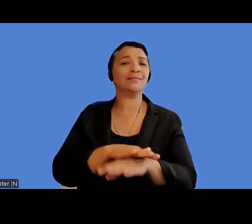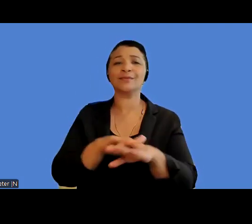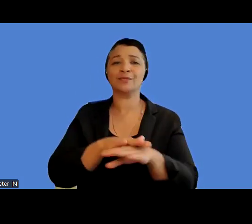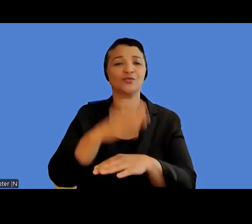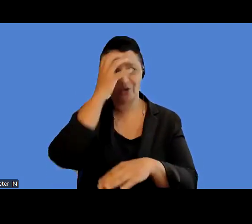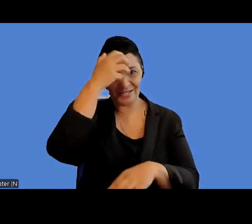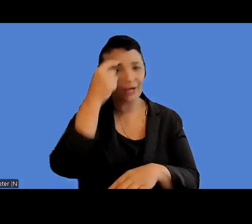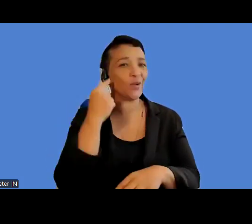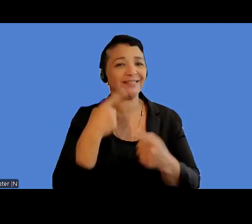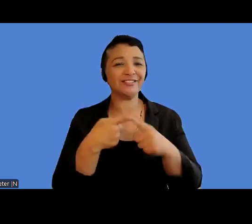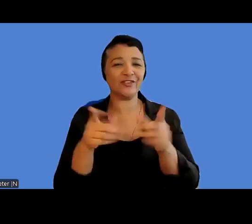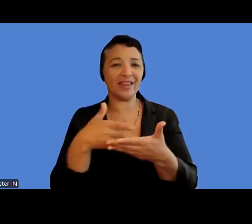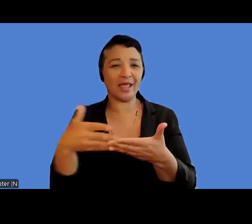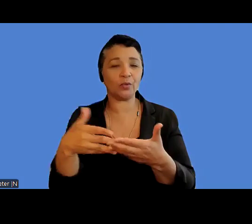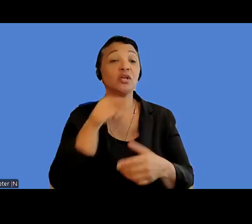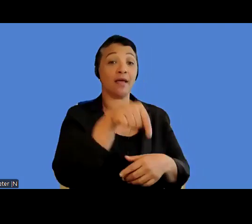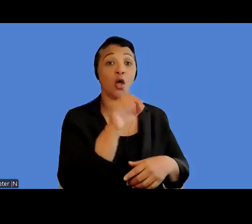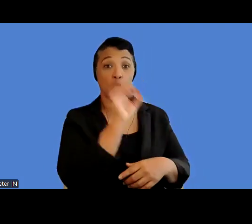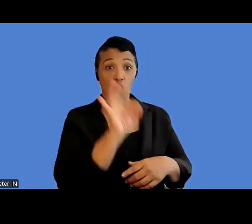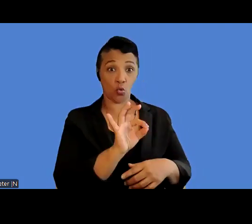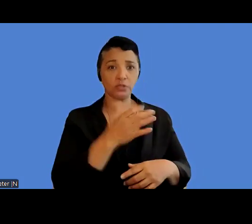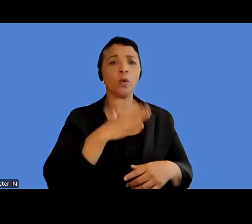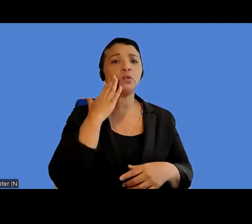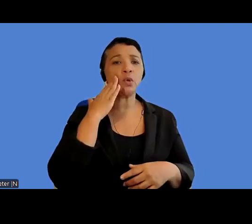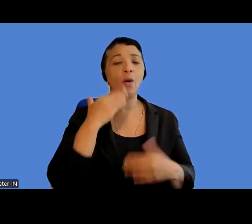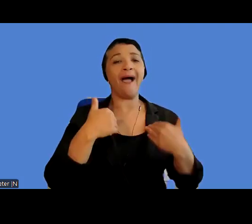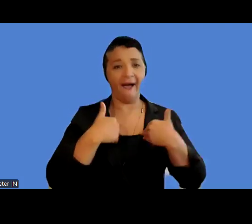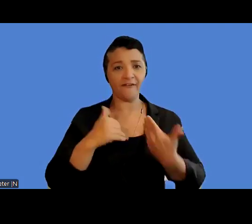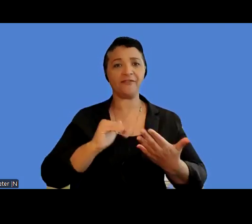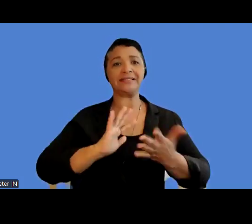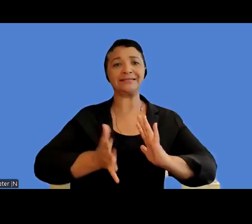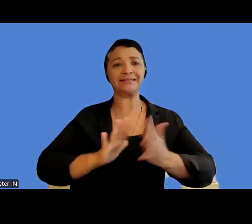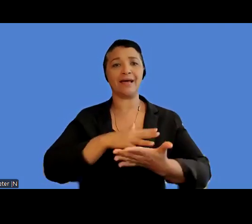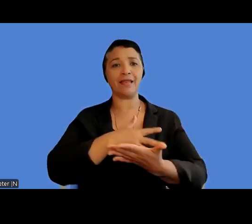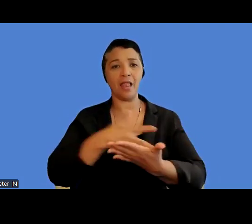Yes, so the question was about having sign language